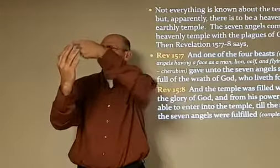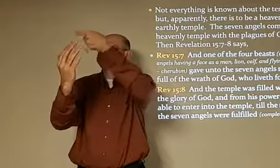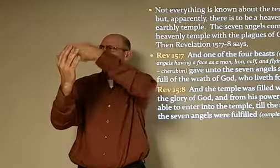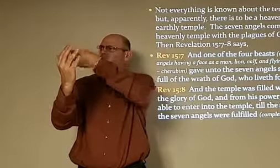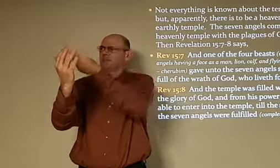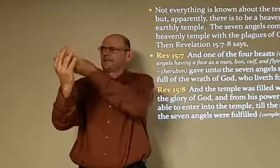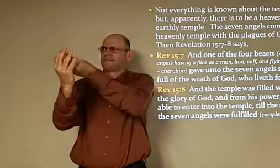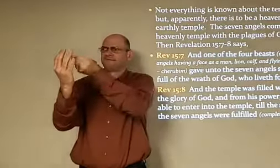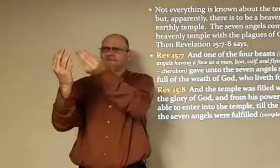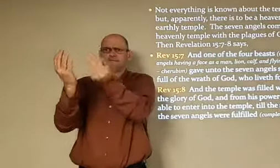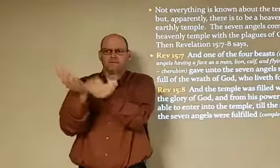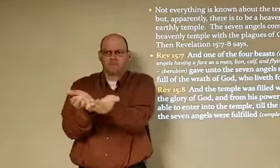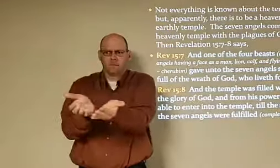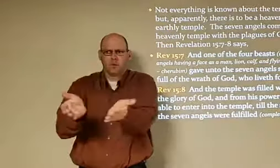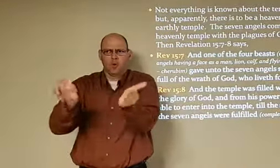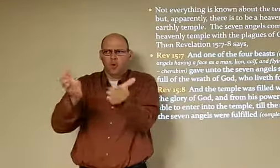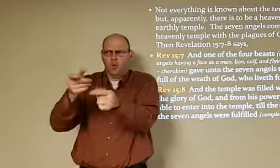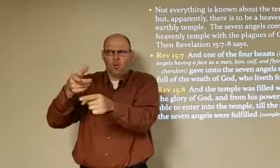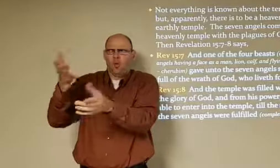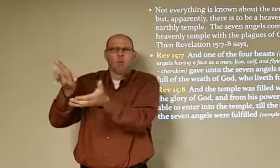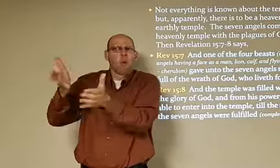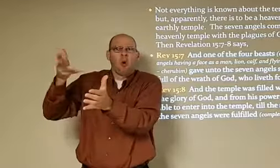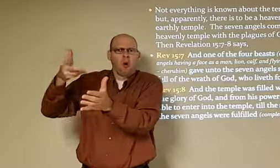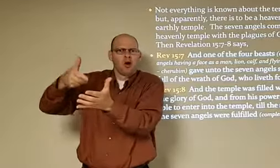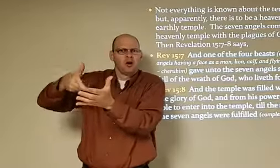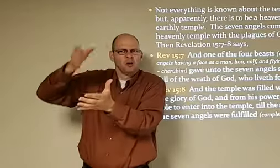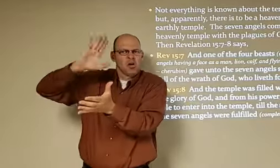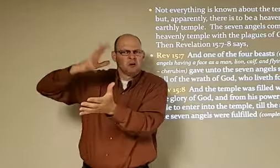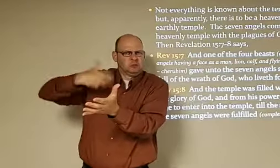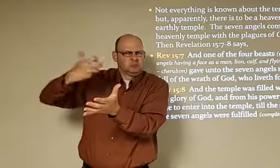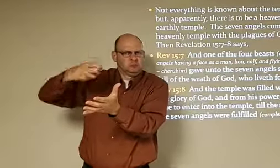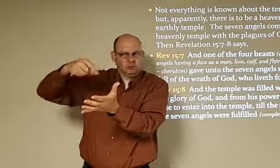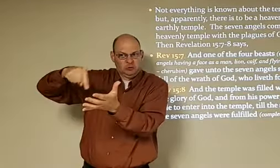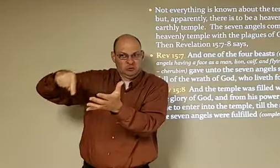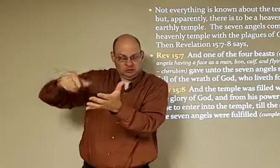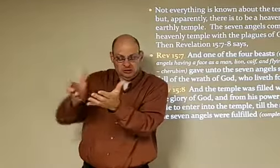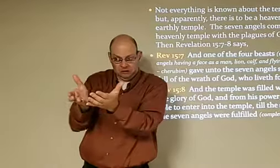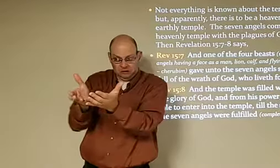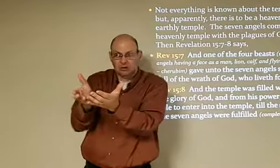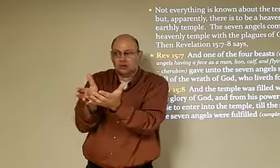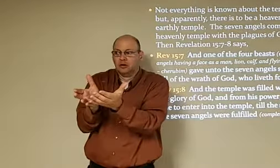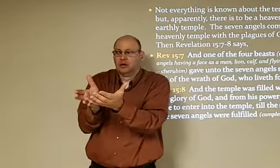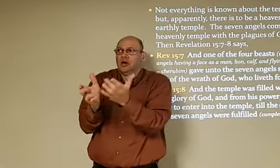gave the seven angels the vials, or the bowls with the wrath of God.